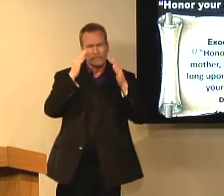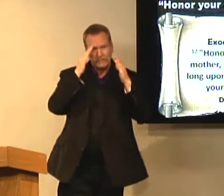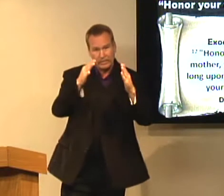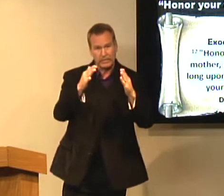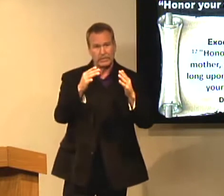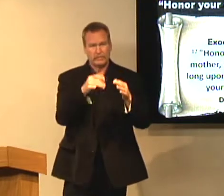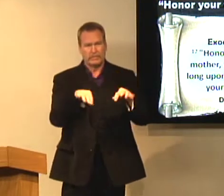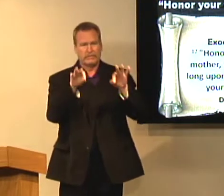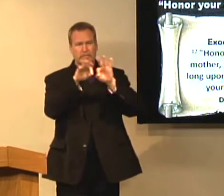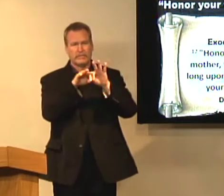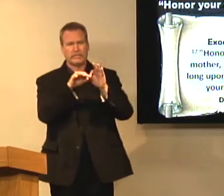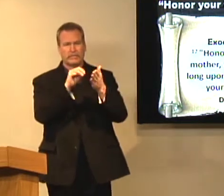to honor your parents.